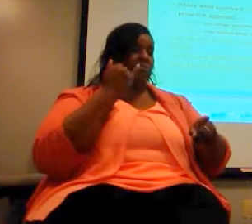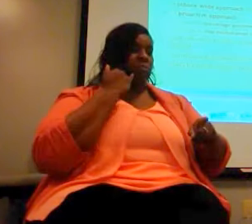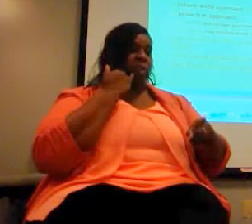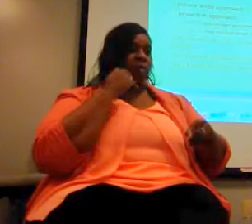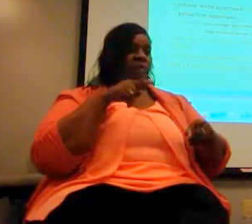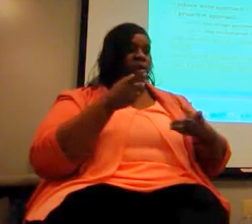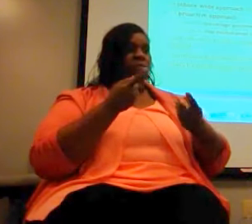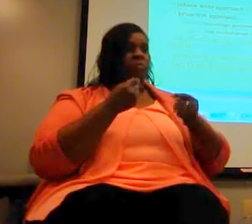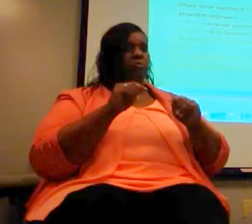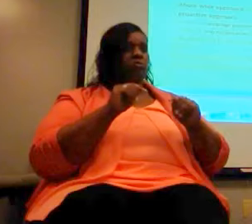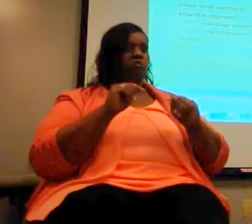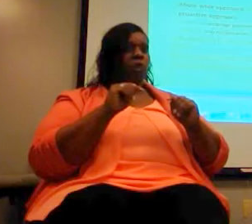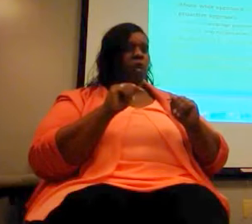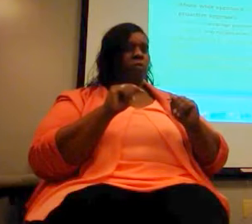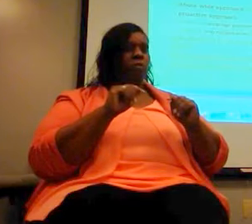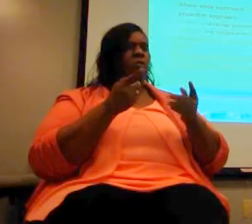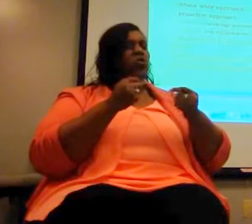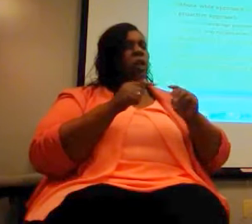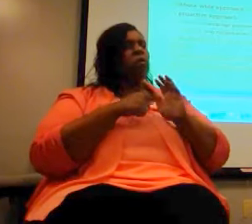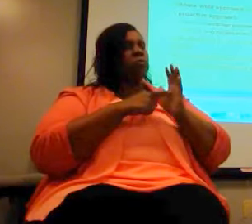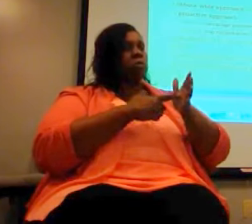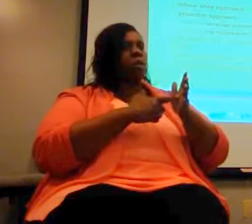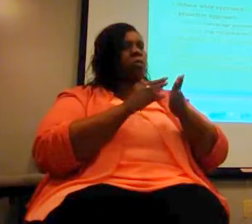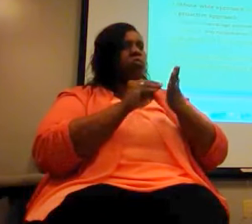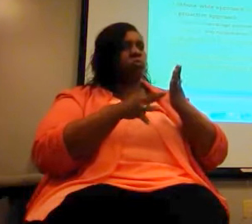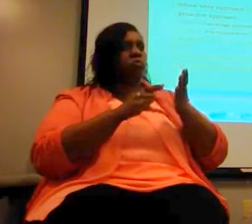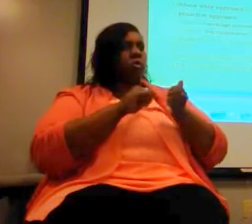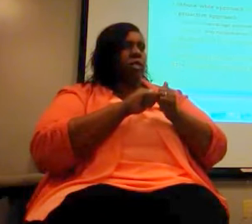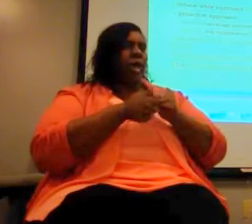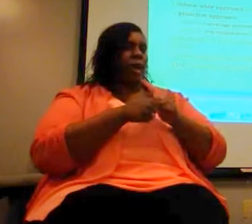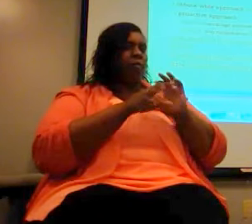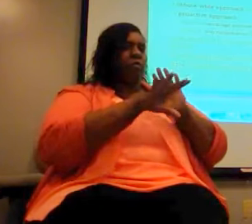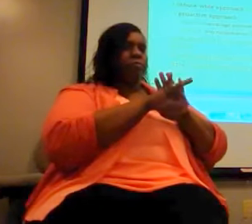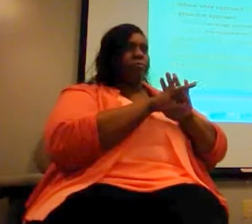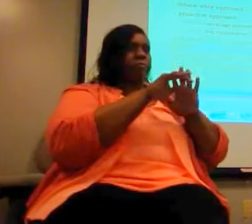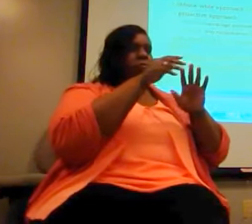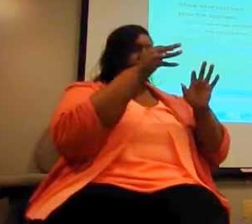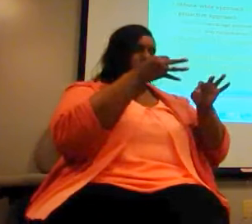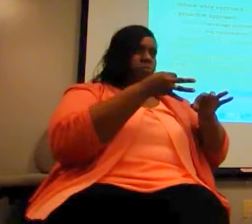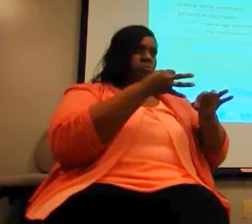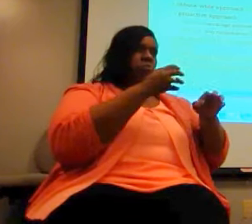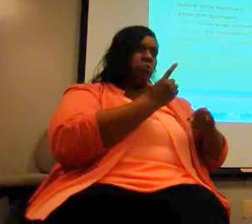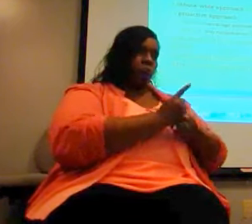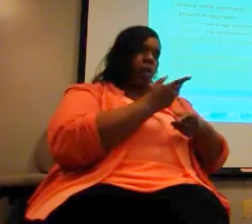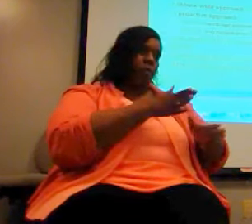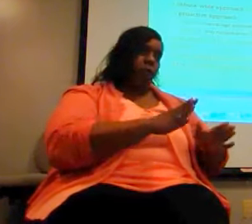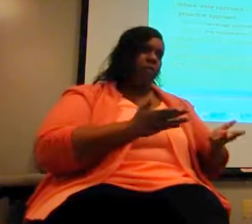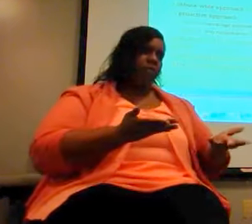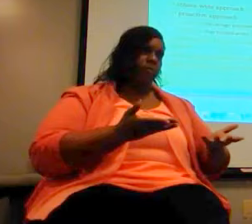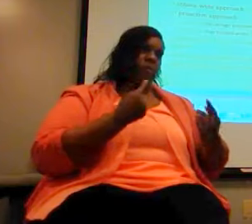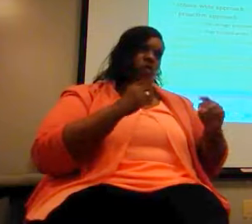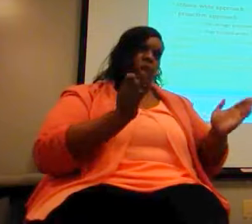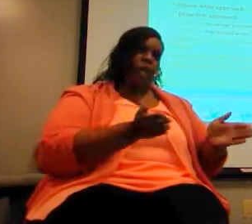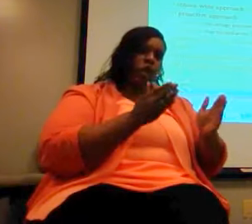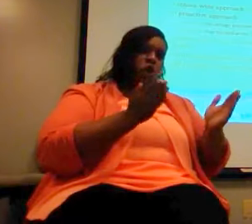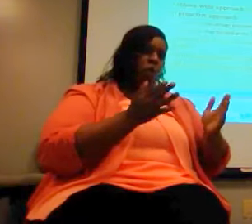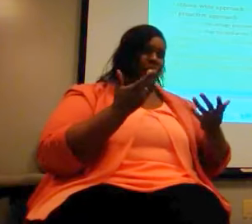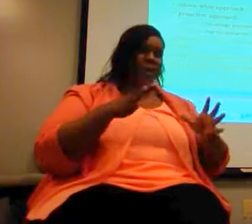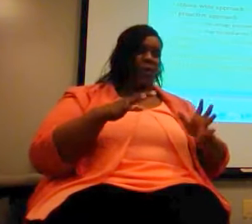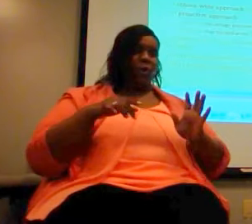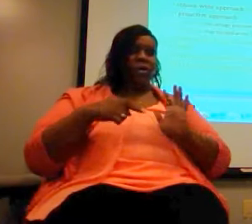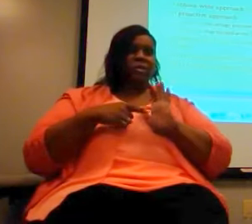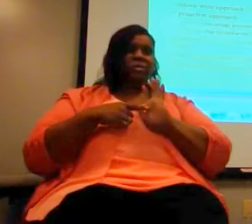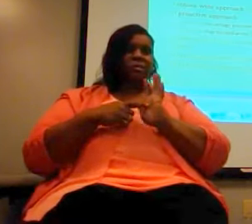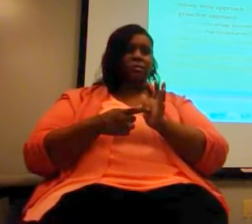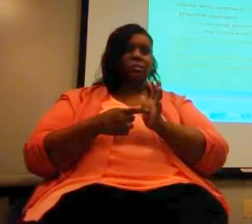and try to put things in place. It's being proactive. We encourage positive behavior and try to stop misbehavior before